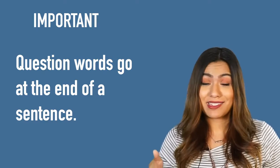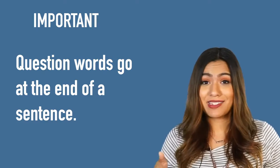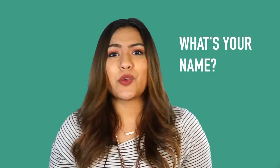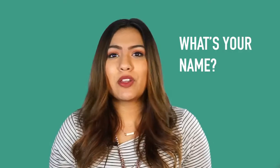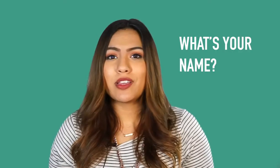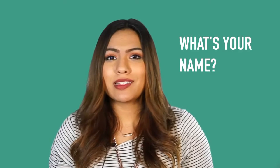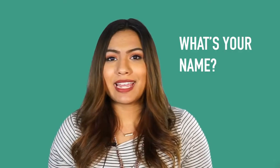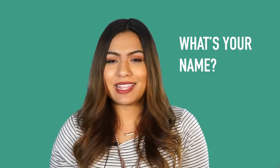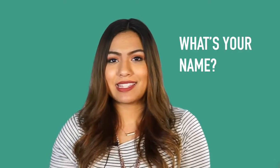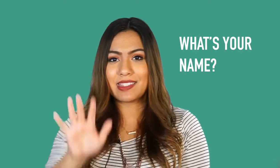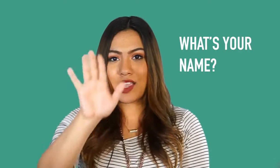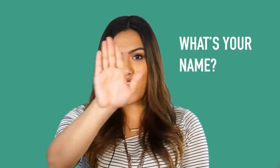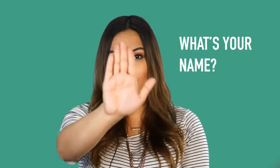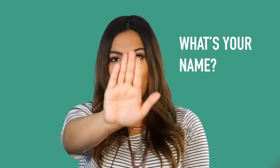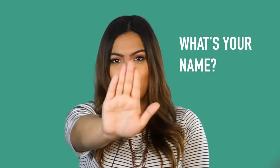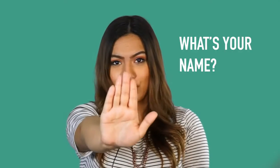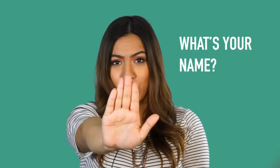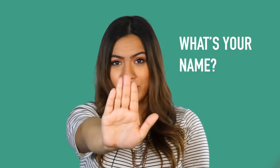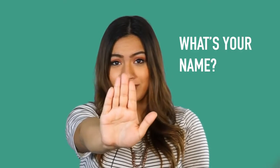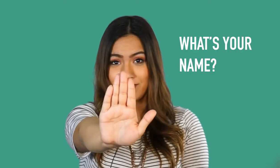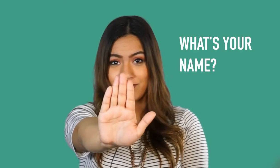what. So it'll look like this. Your,